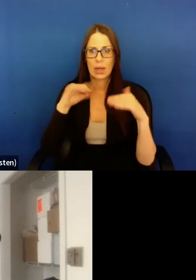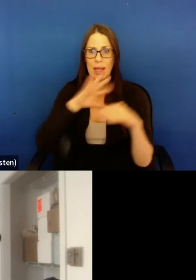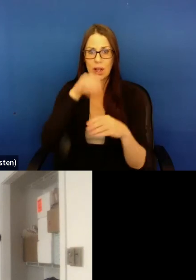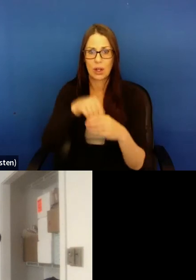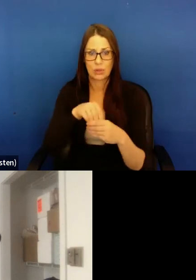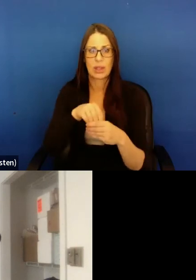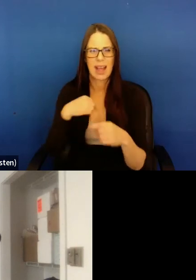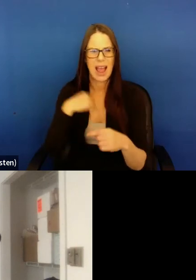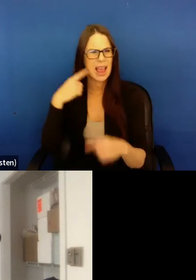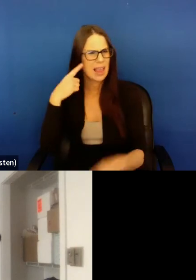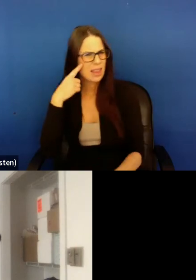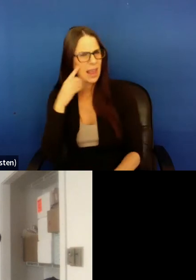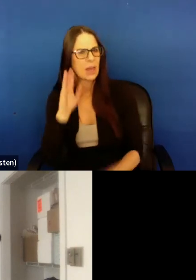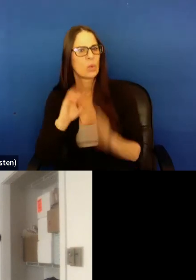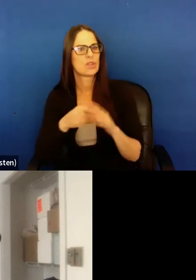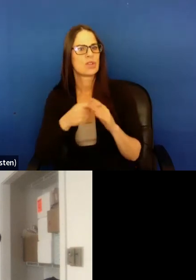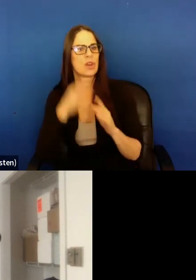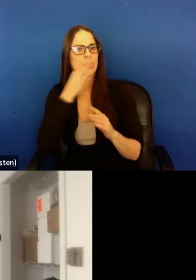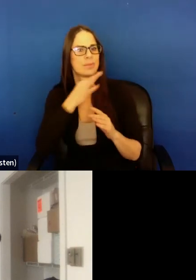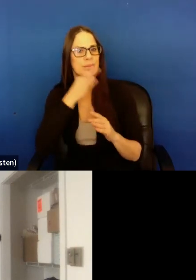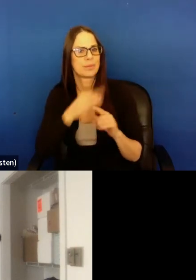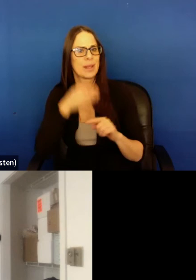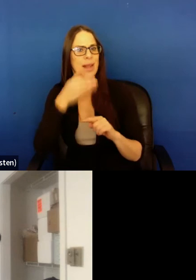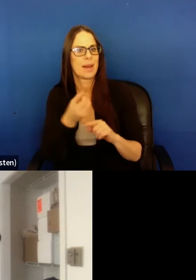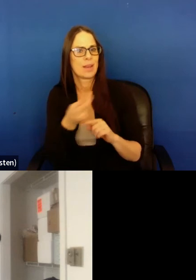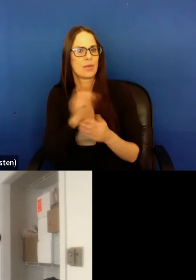start in the next couple of weeks on that.